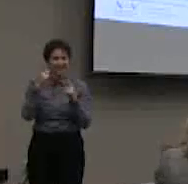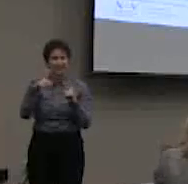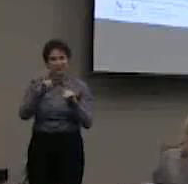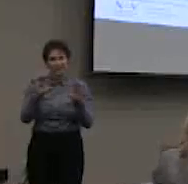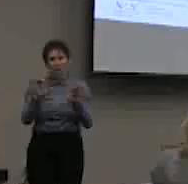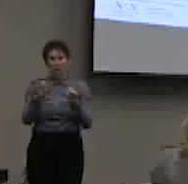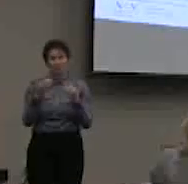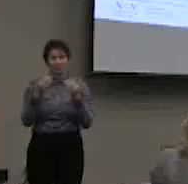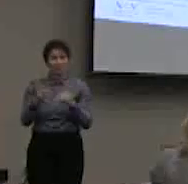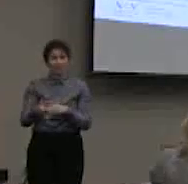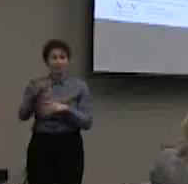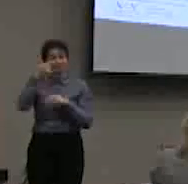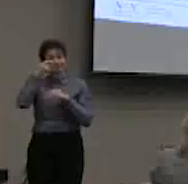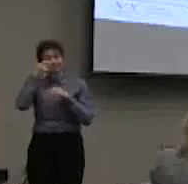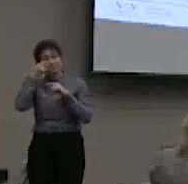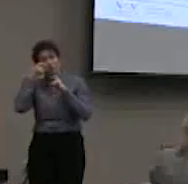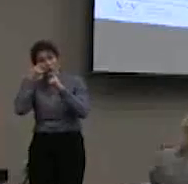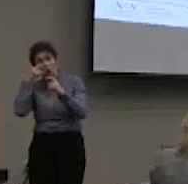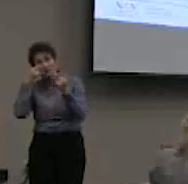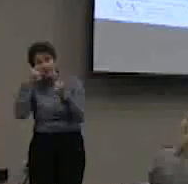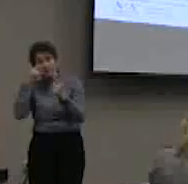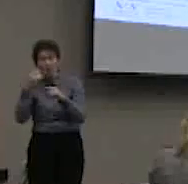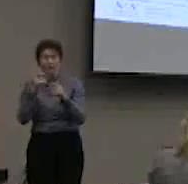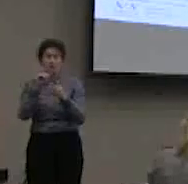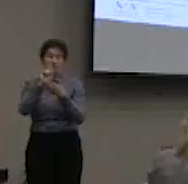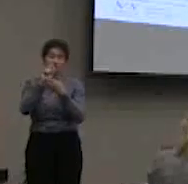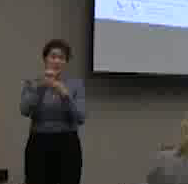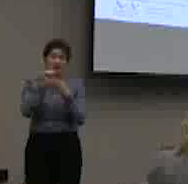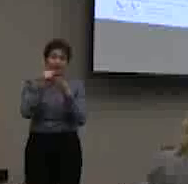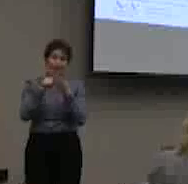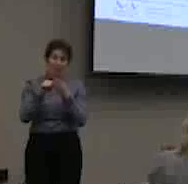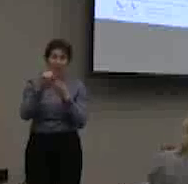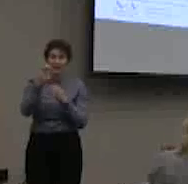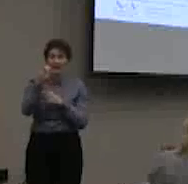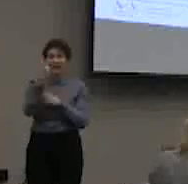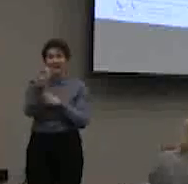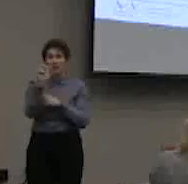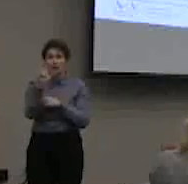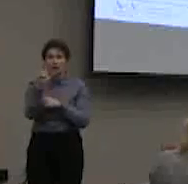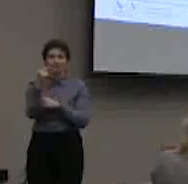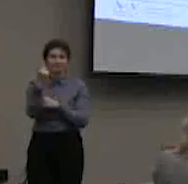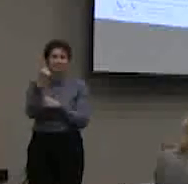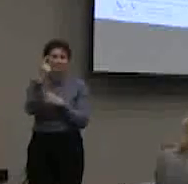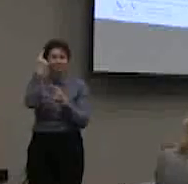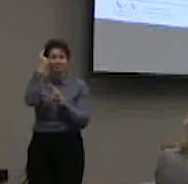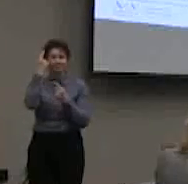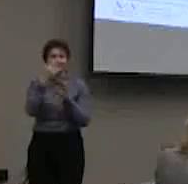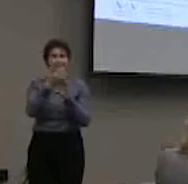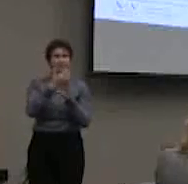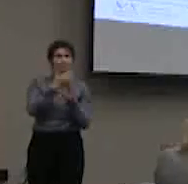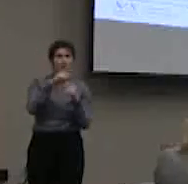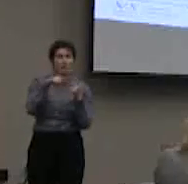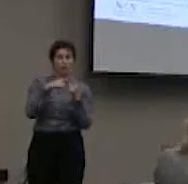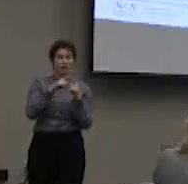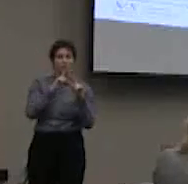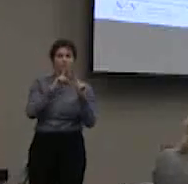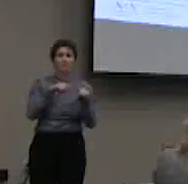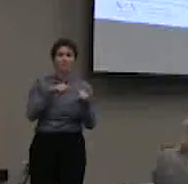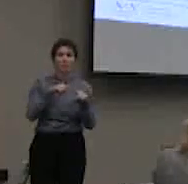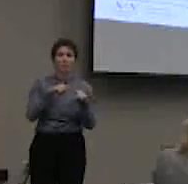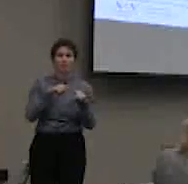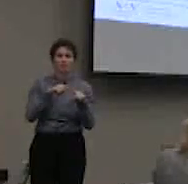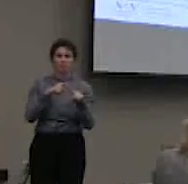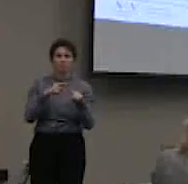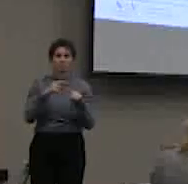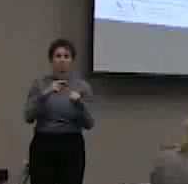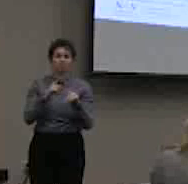letter to the editor. But again, thinking ahead about what you're going to do when the report comes in. So take